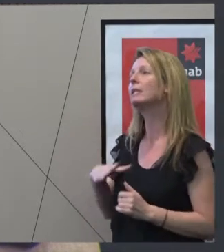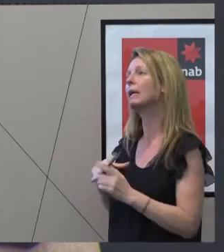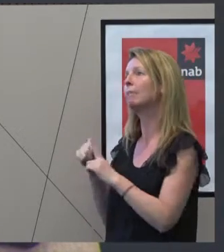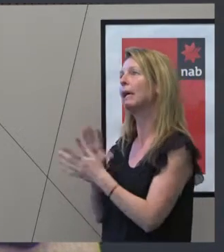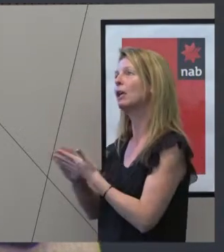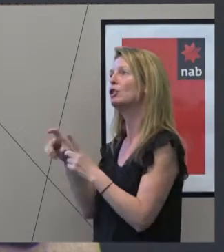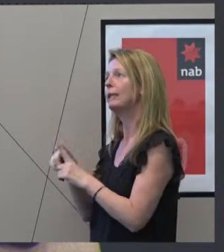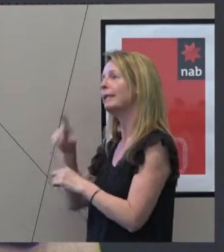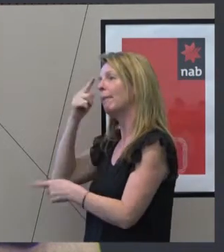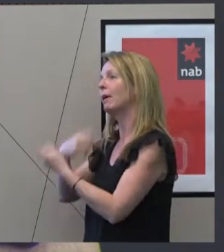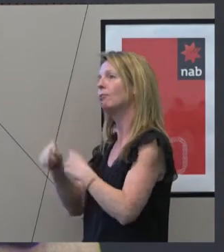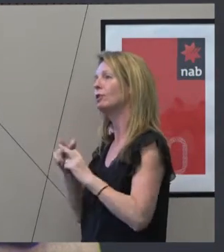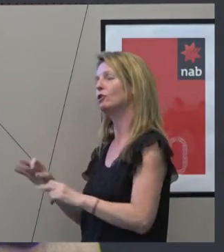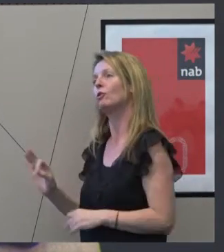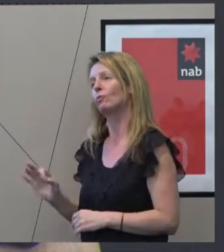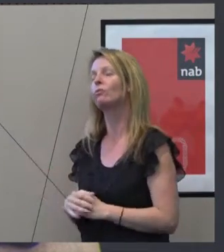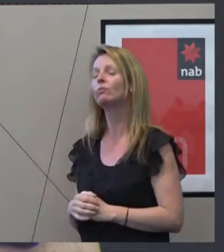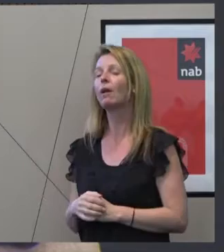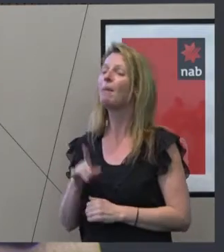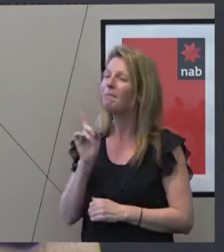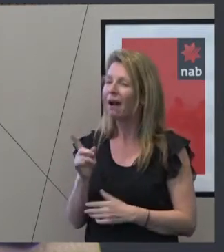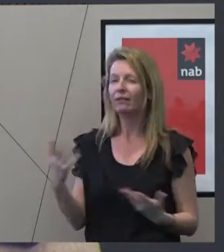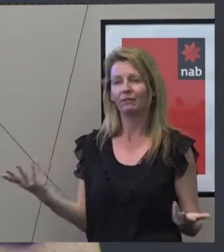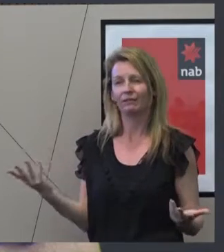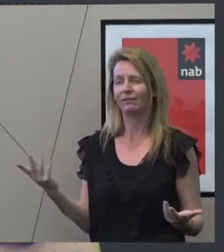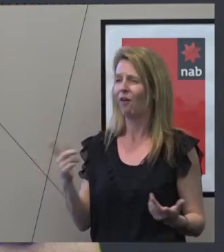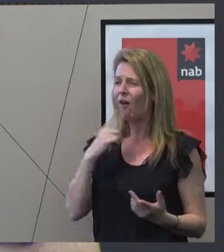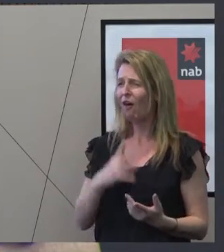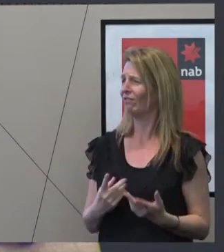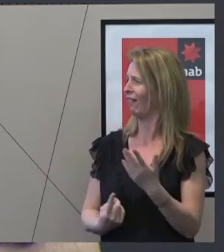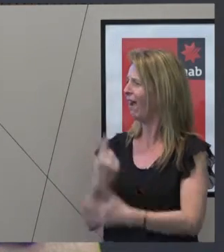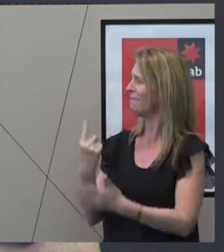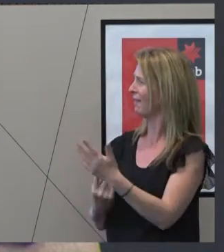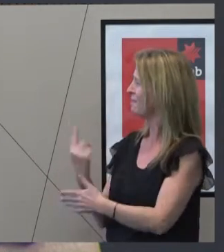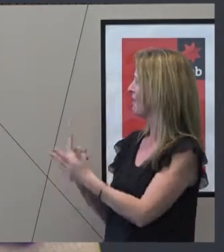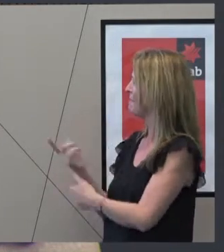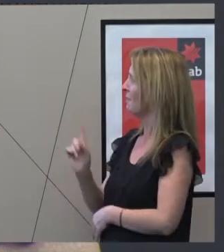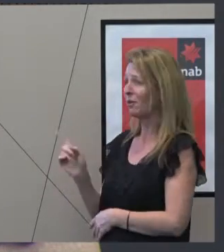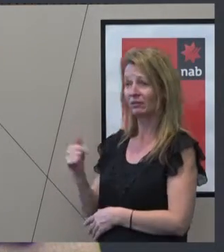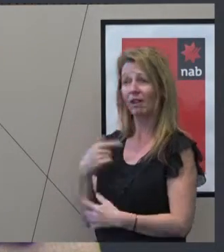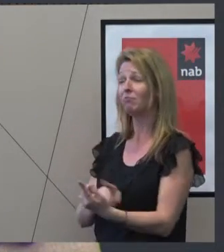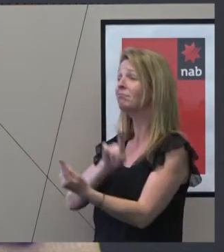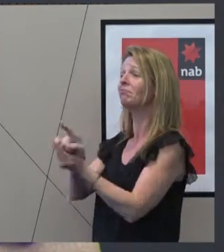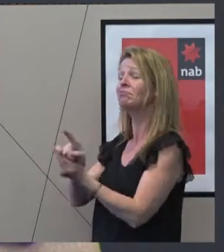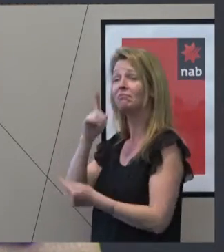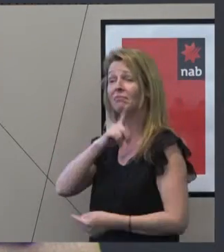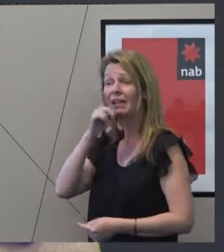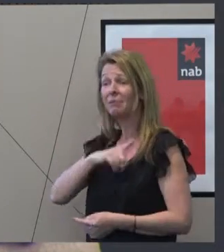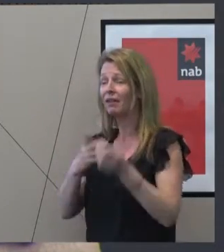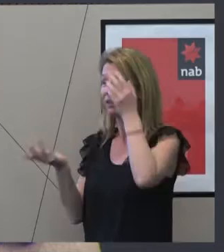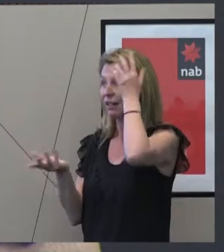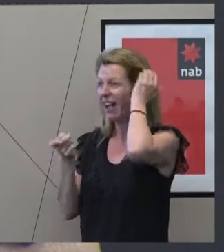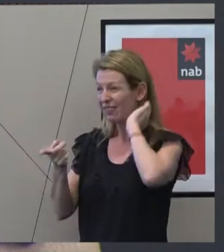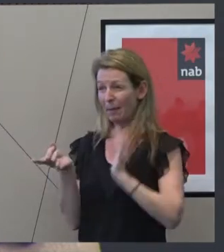be a researcher. But time and time again, I come across people with the